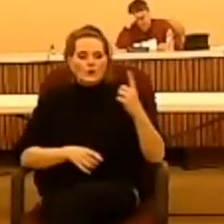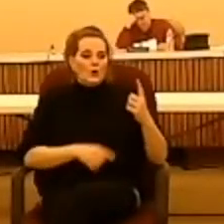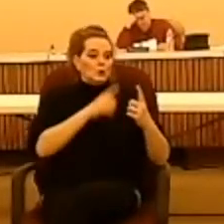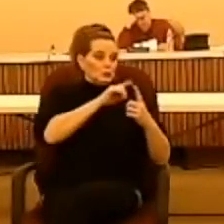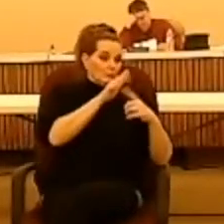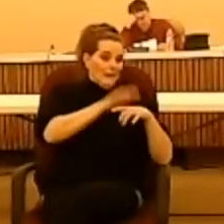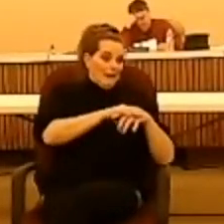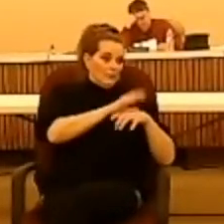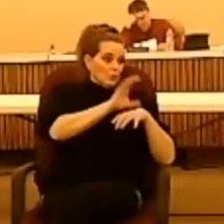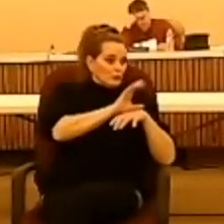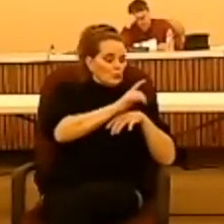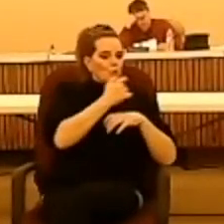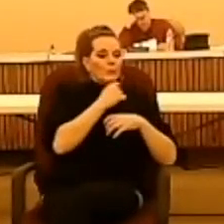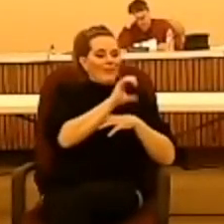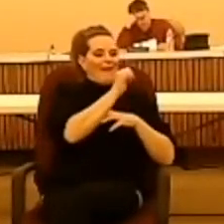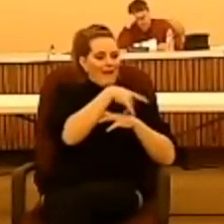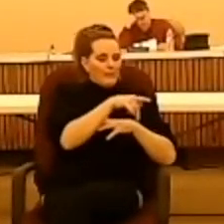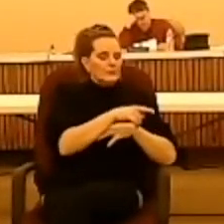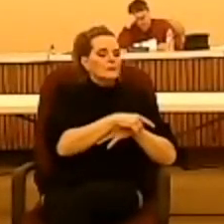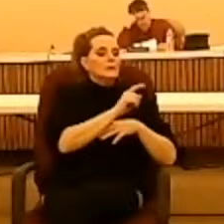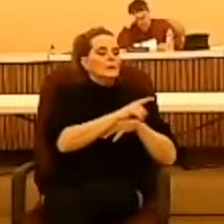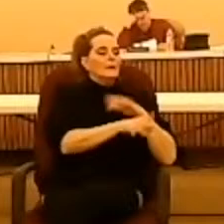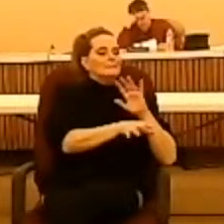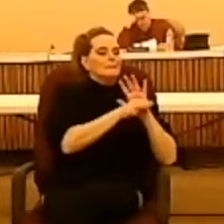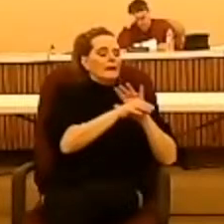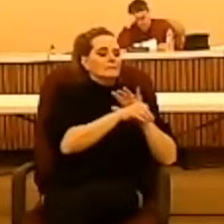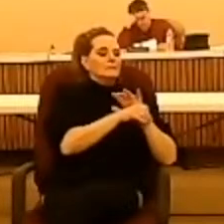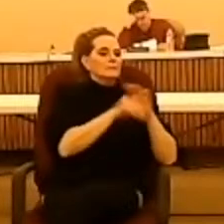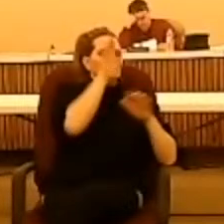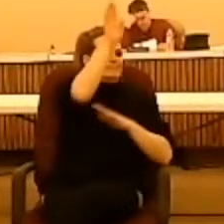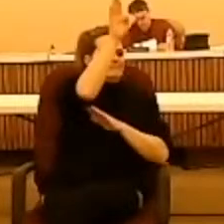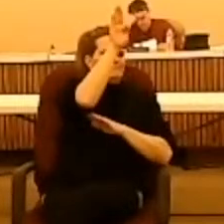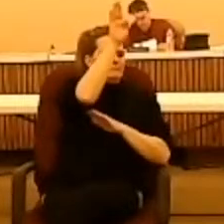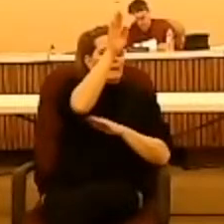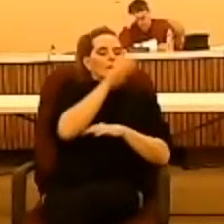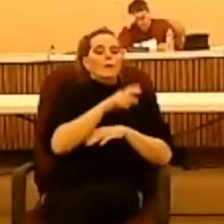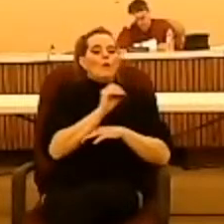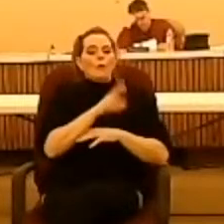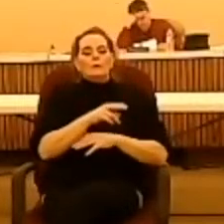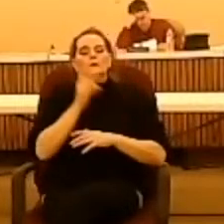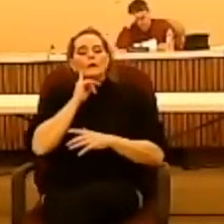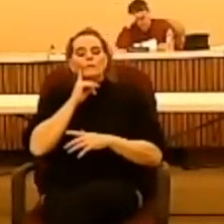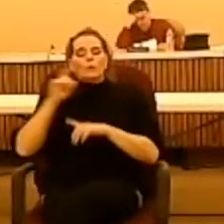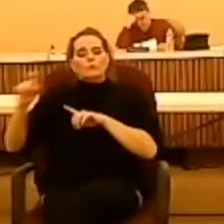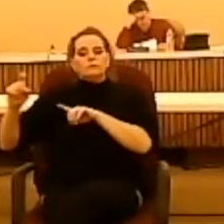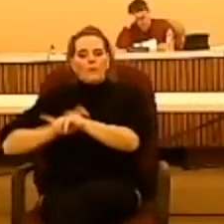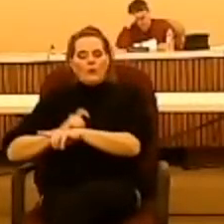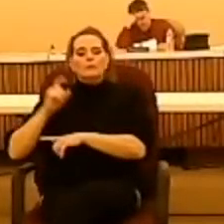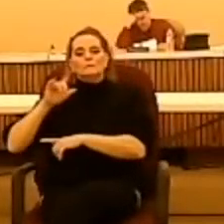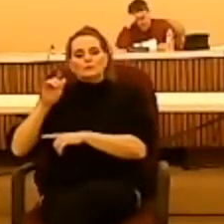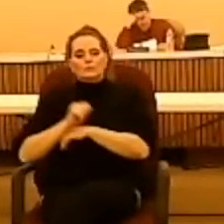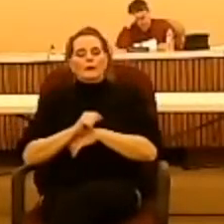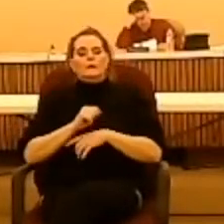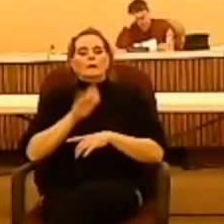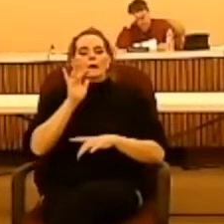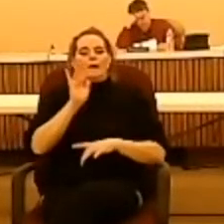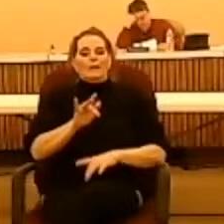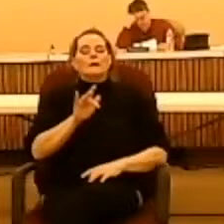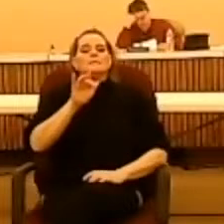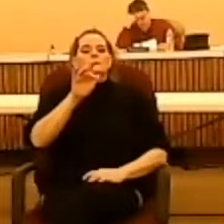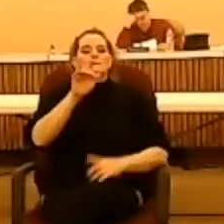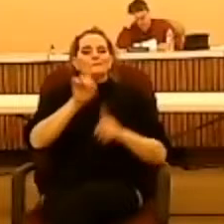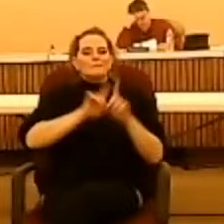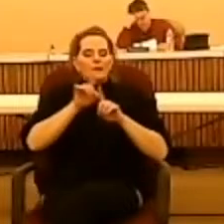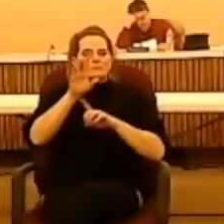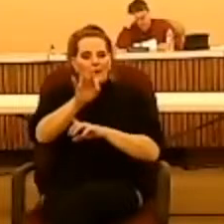on your computer or with an app, select the raise hand control. Or if you call into Zoom, press *9. When it is your turn